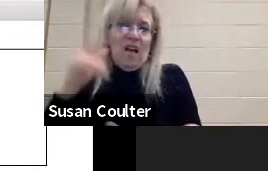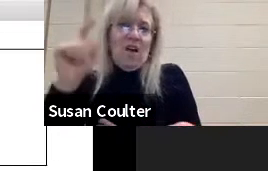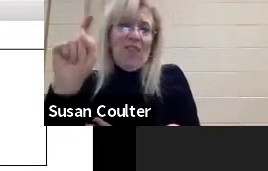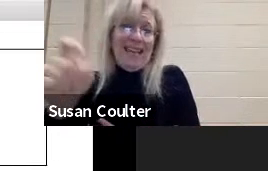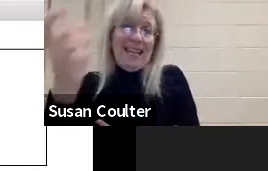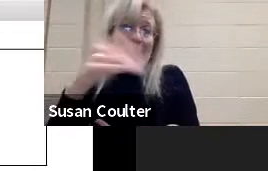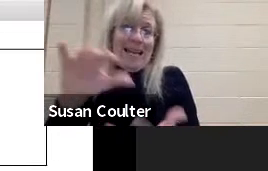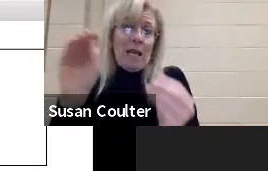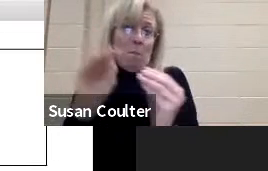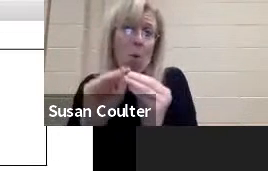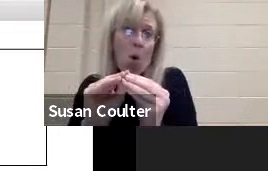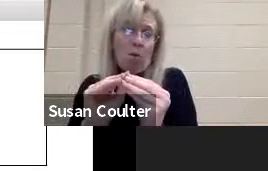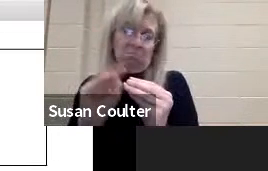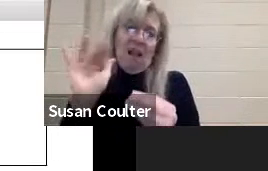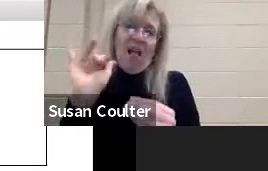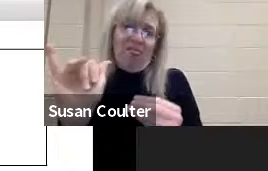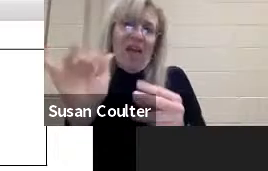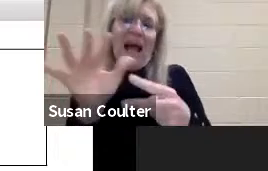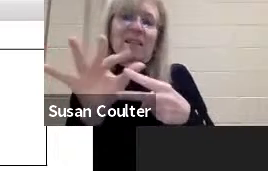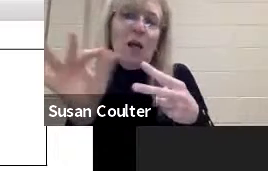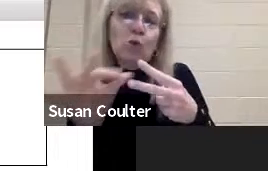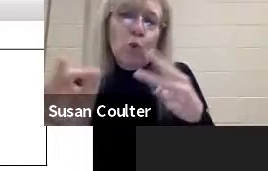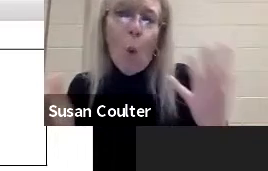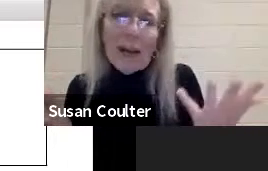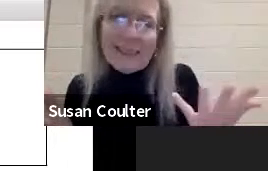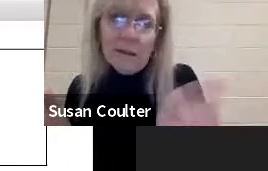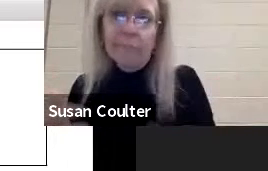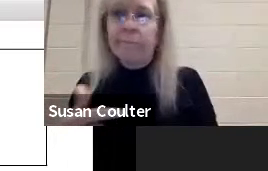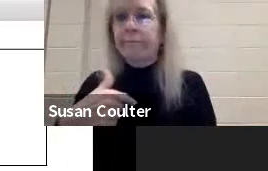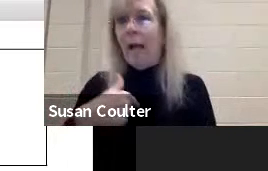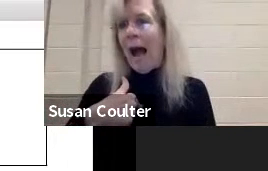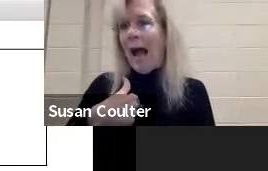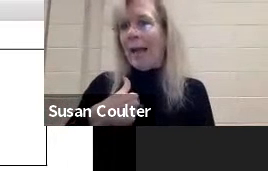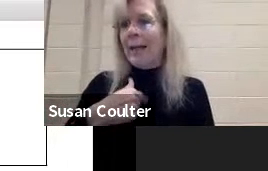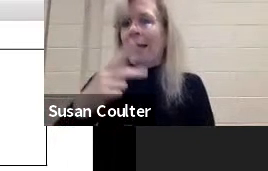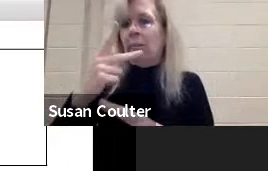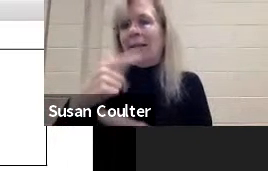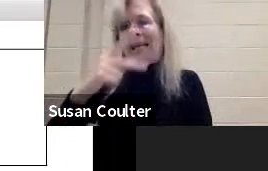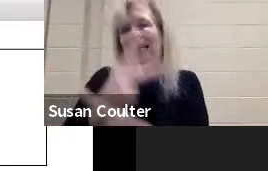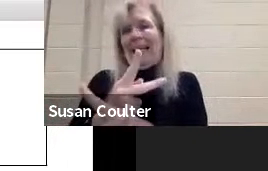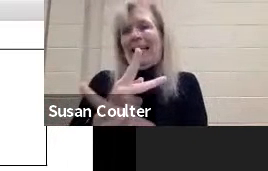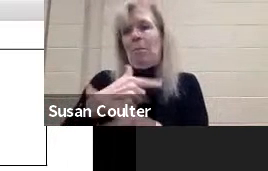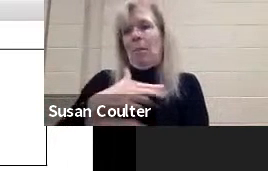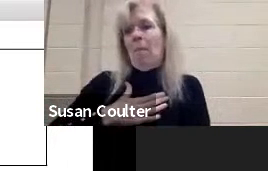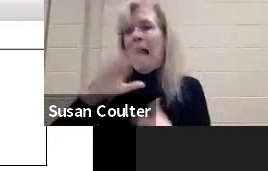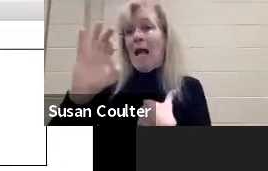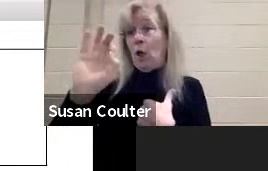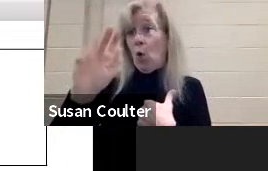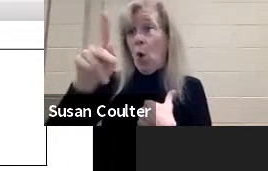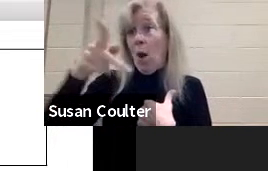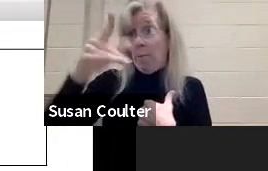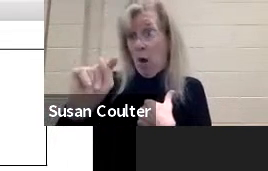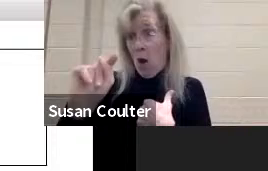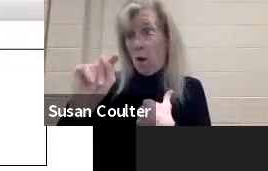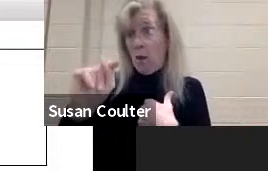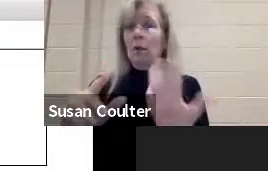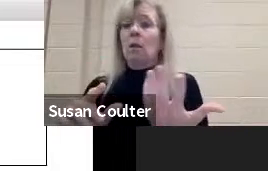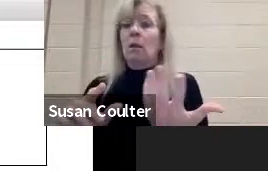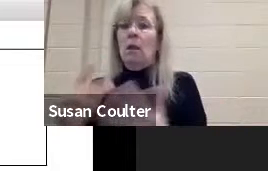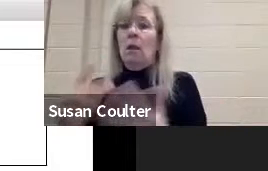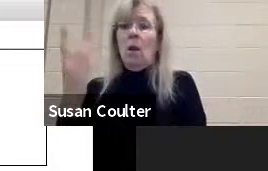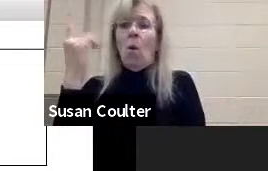don't feel they need it anymore. That's a choice. I keep my crock